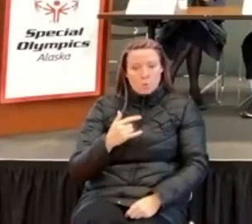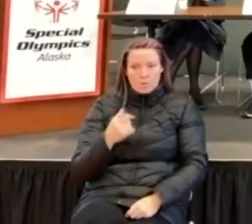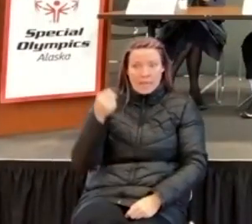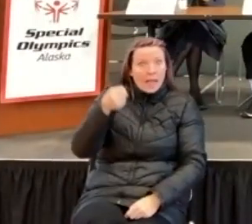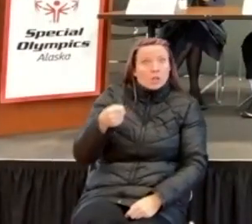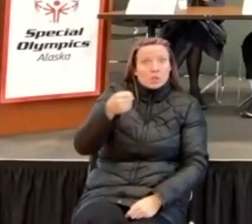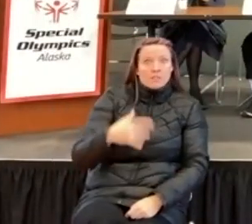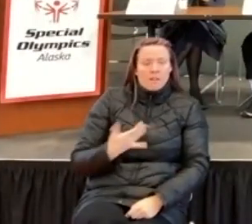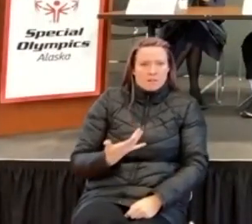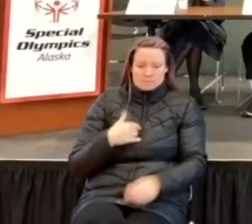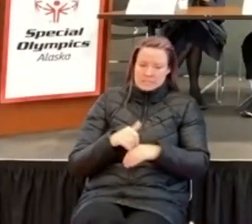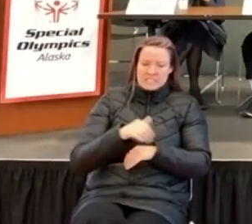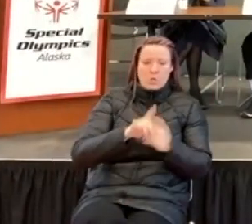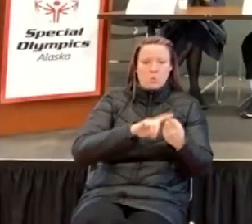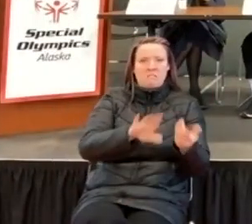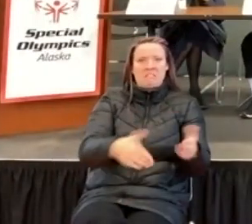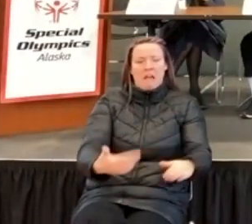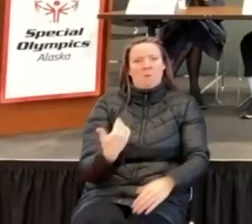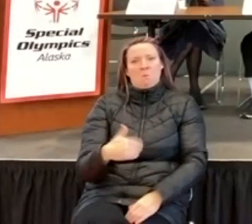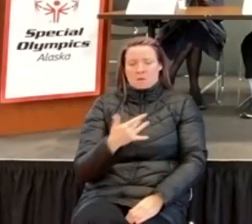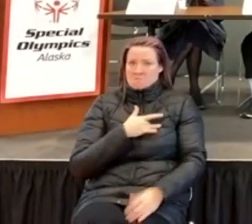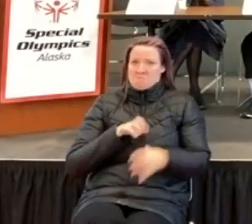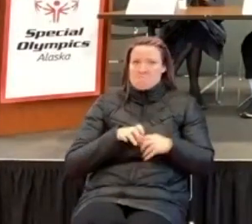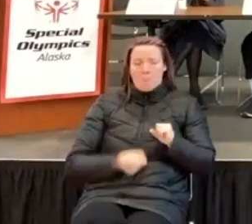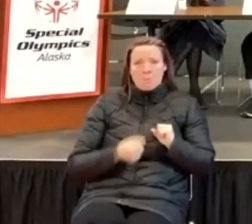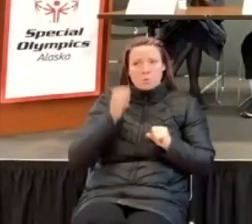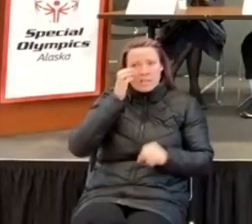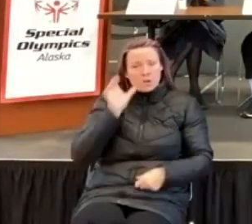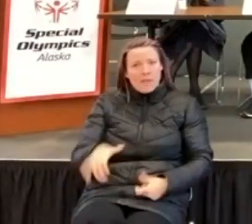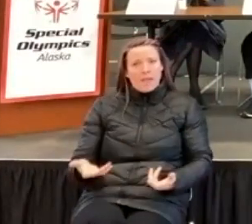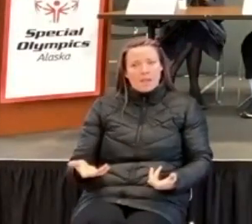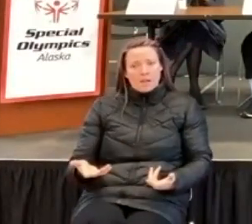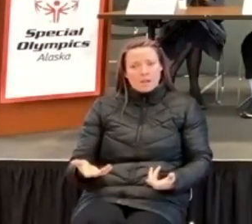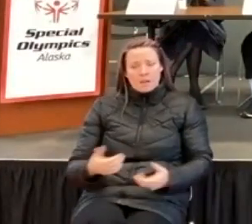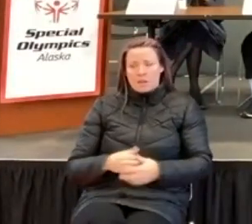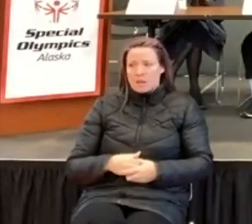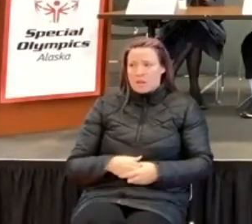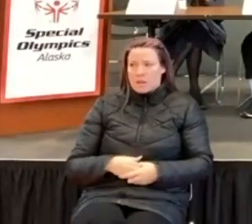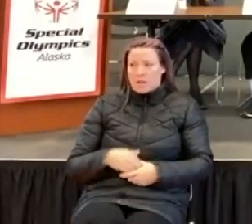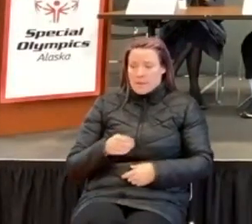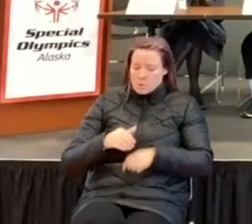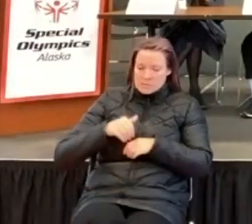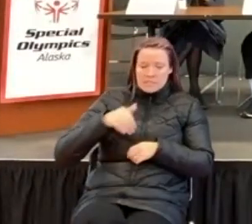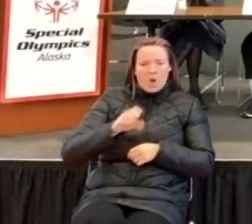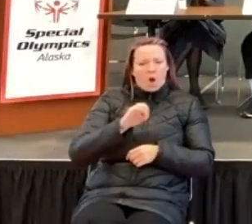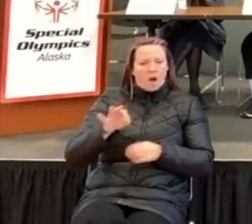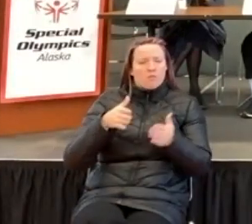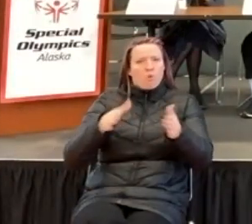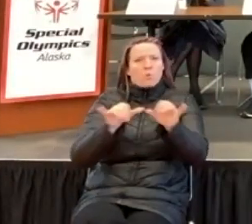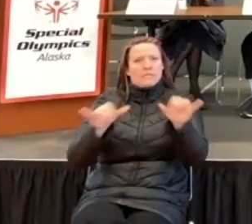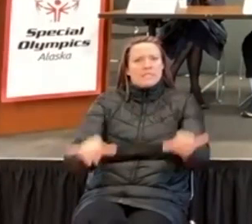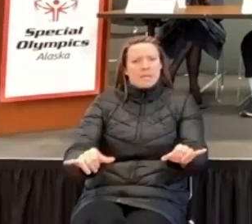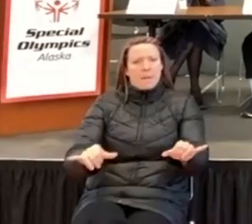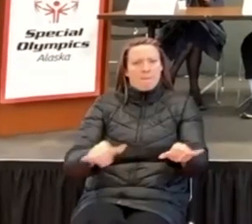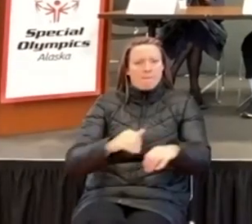were being sent to die. That broke my heart, because not only were they being sent off the road system, but these